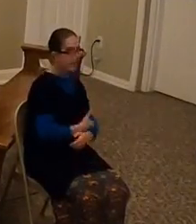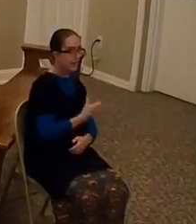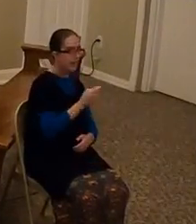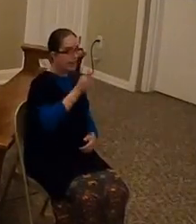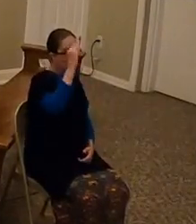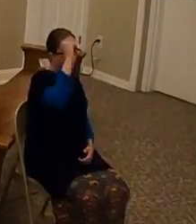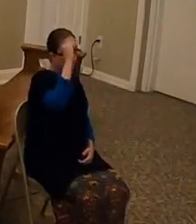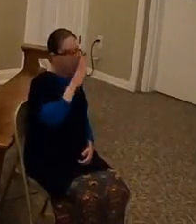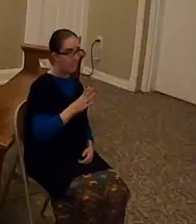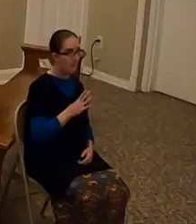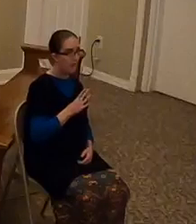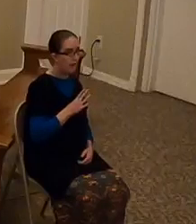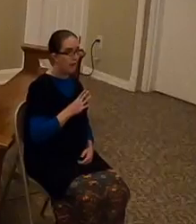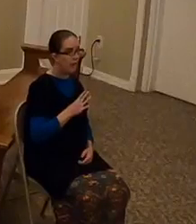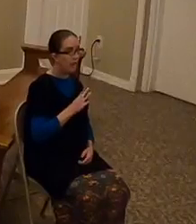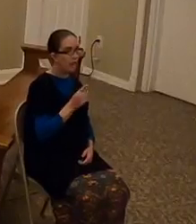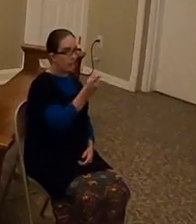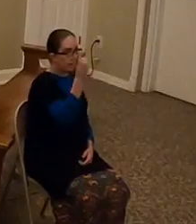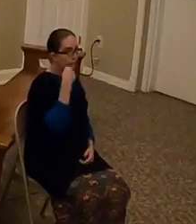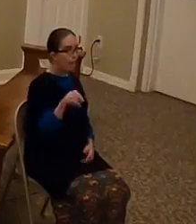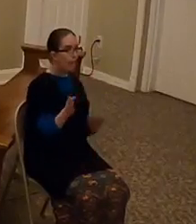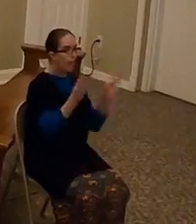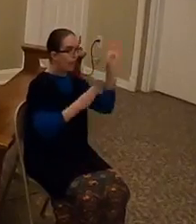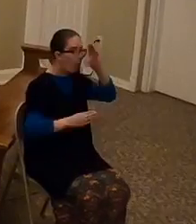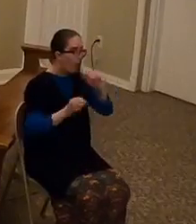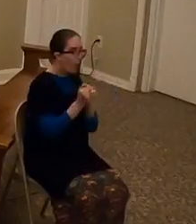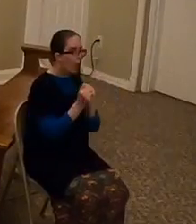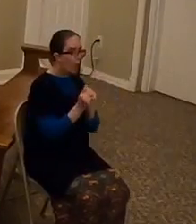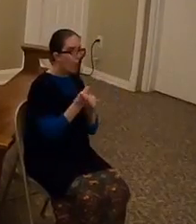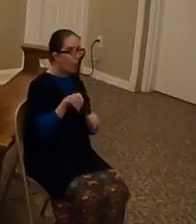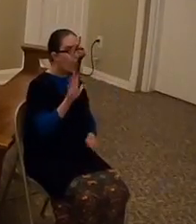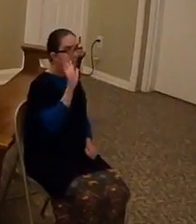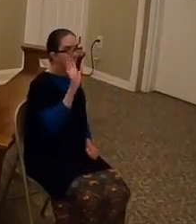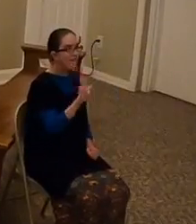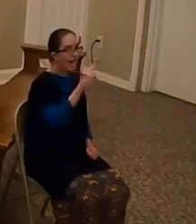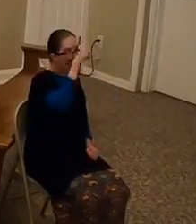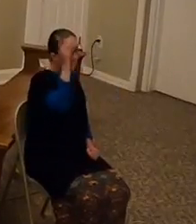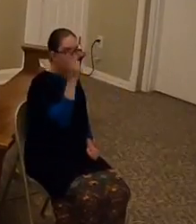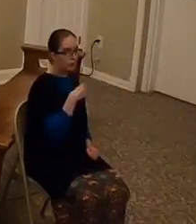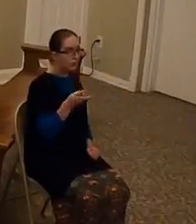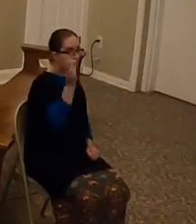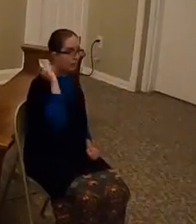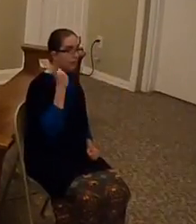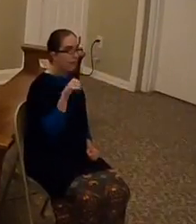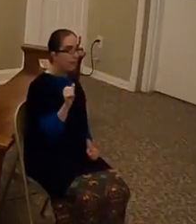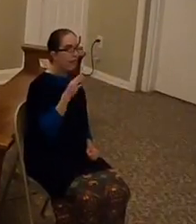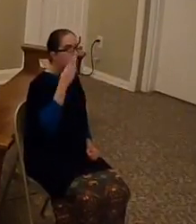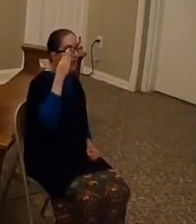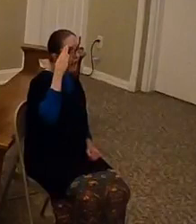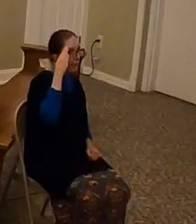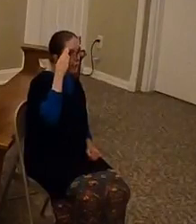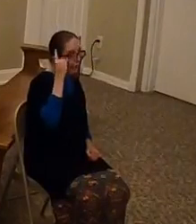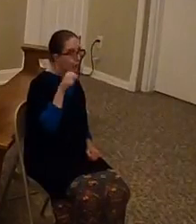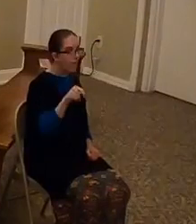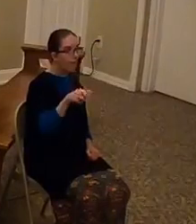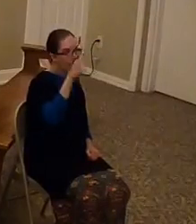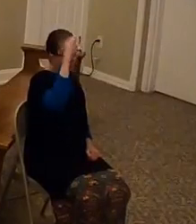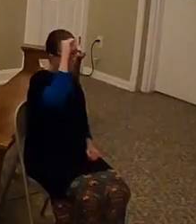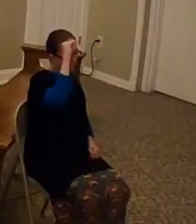cometh. The problem with the five virgins were they knew the bridegroom was